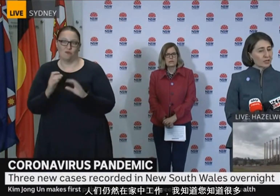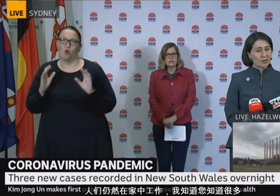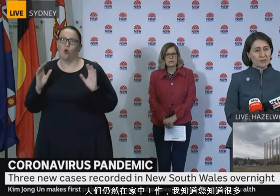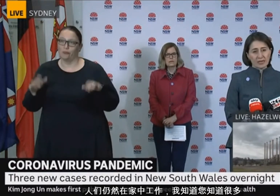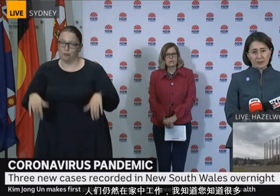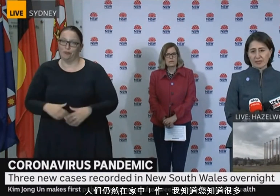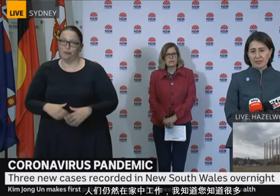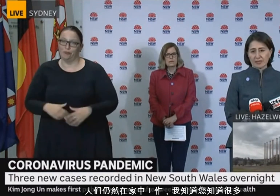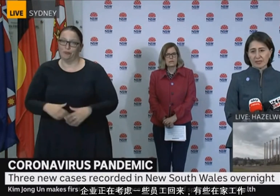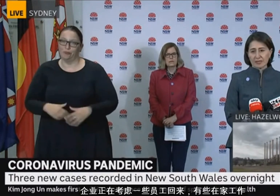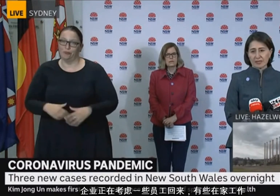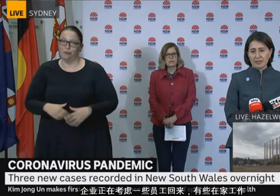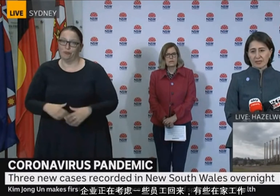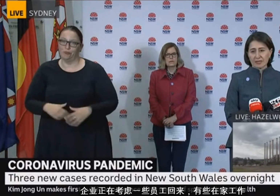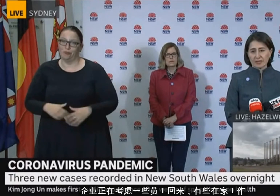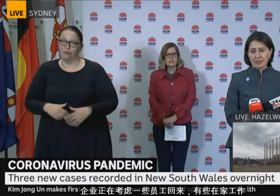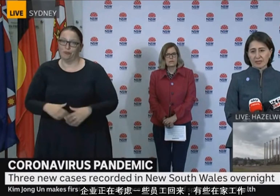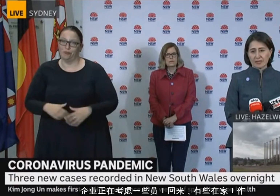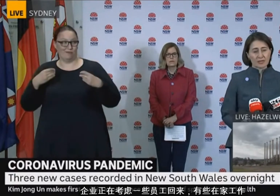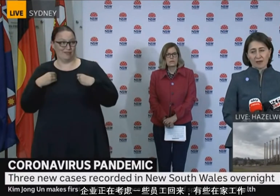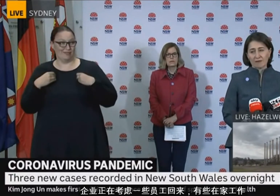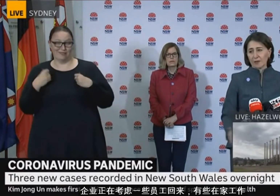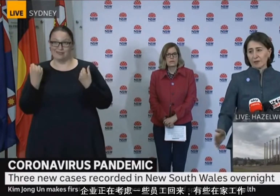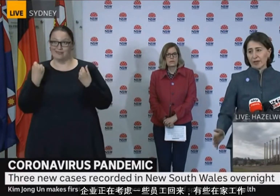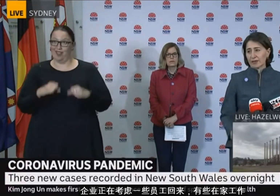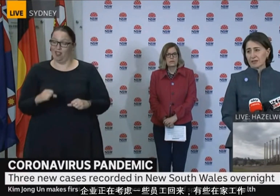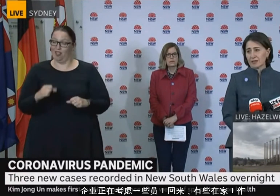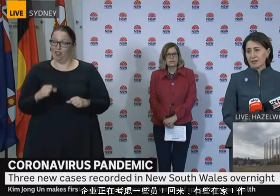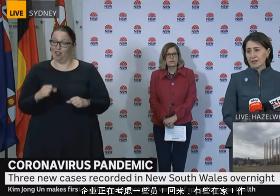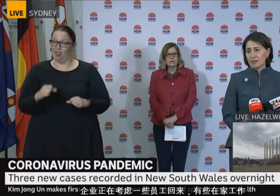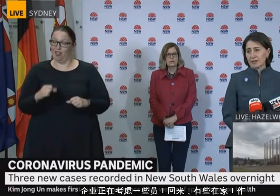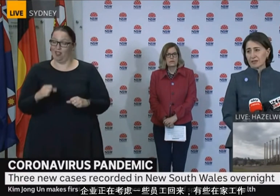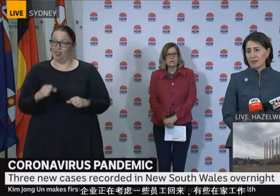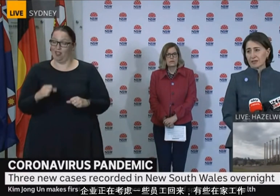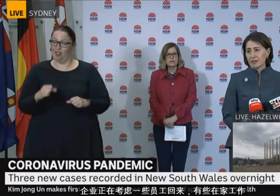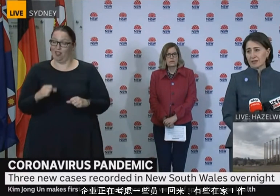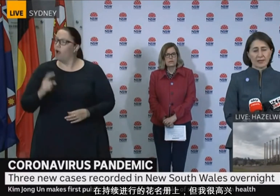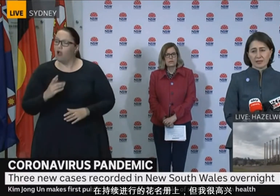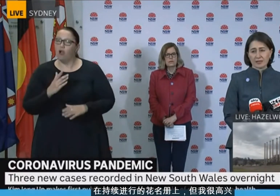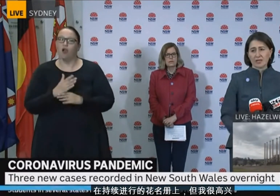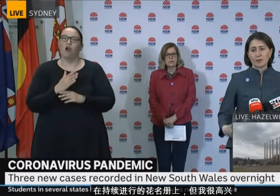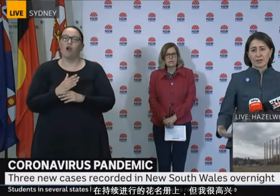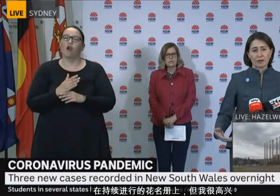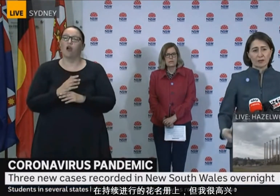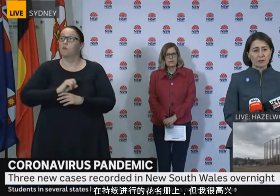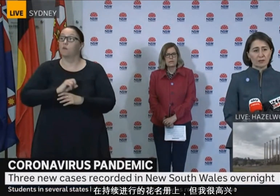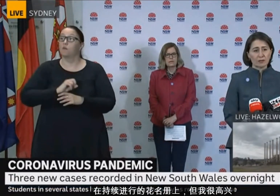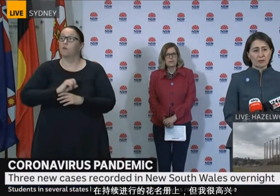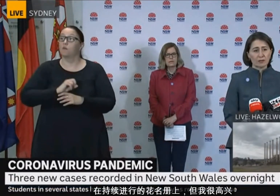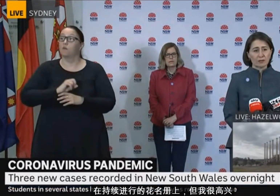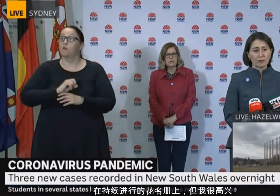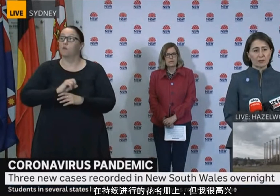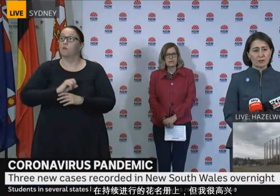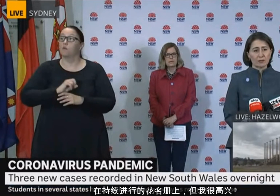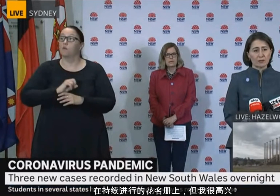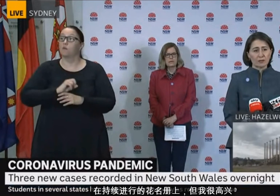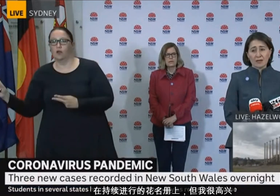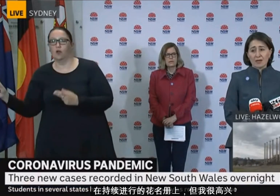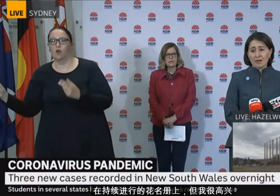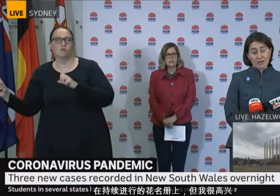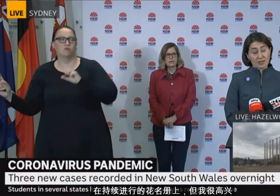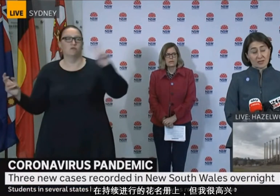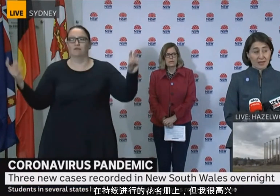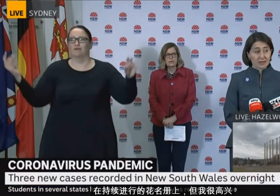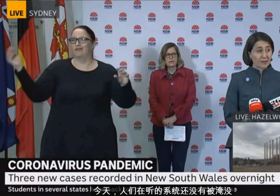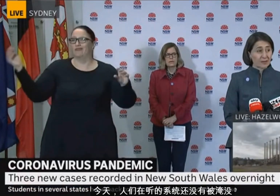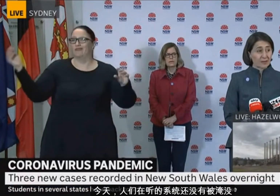And I've, anecdotally know that many businesses are considering some staff coming back and some working from home on a roster basis. That's been going on, but